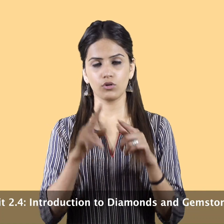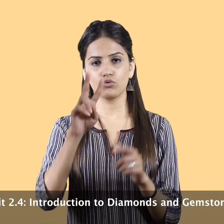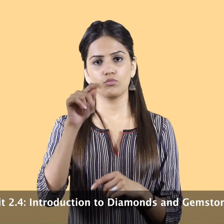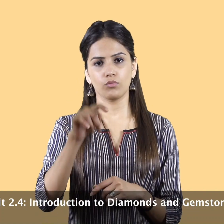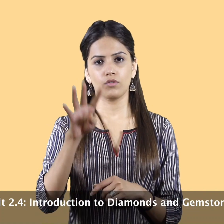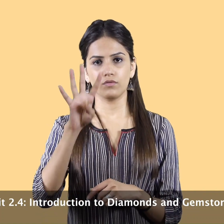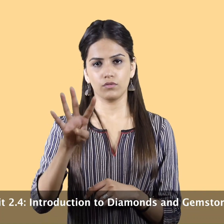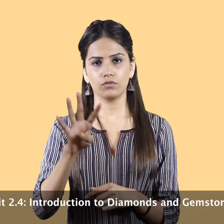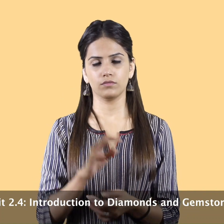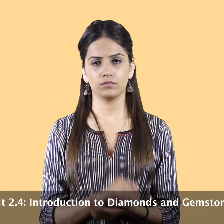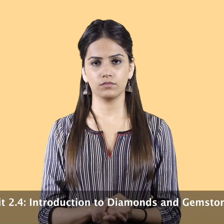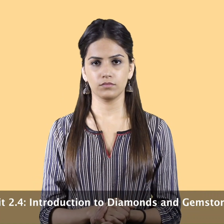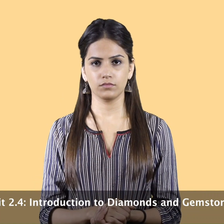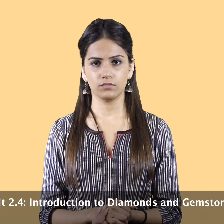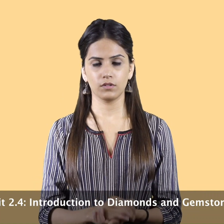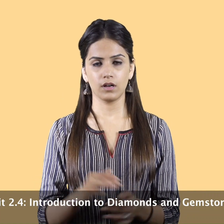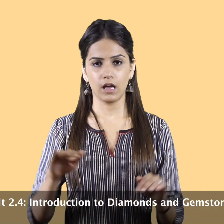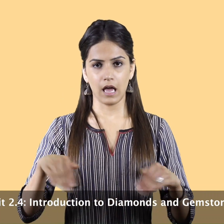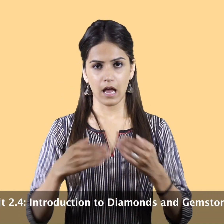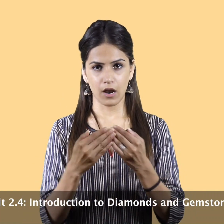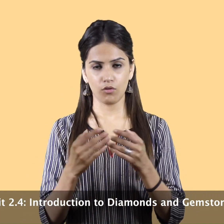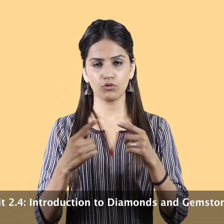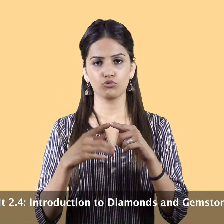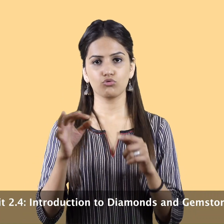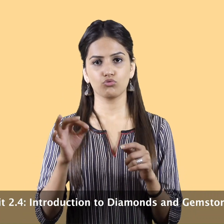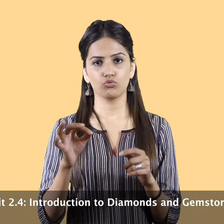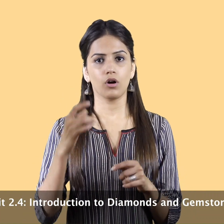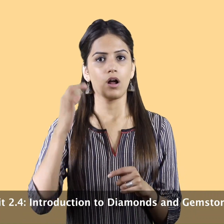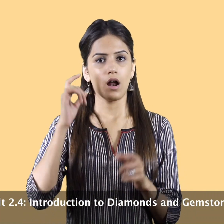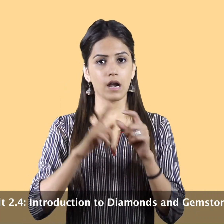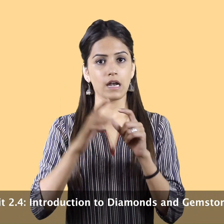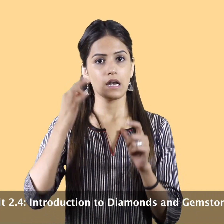Unit 2.4, Introduction to Diamonds and Gemstone.